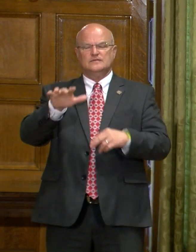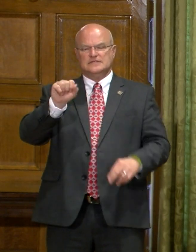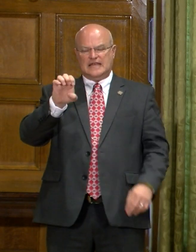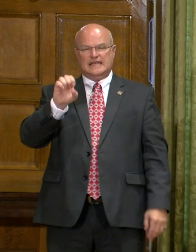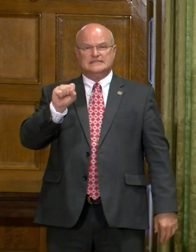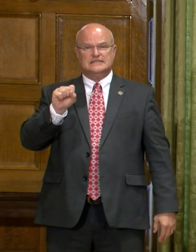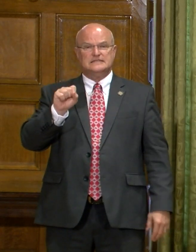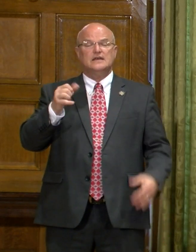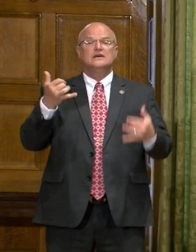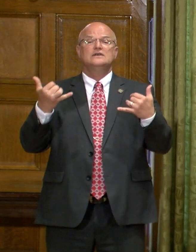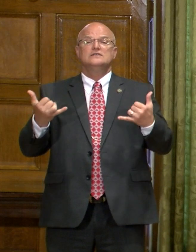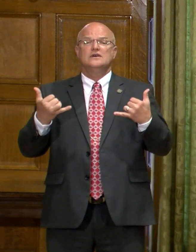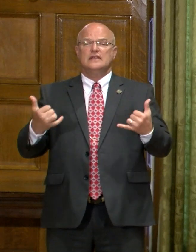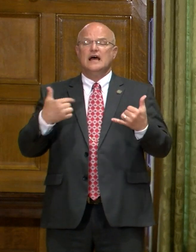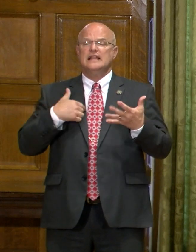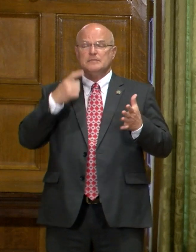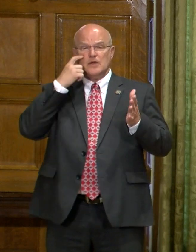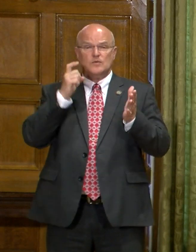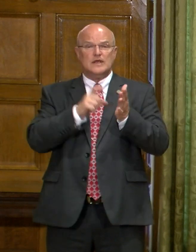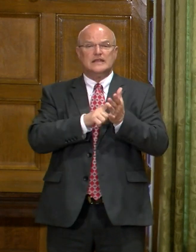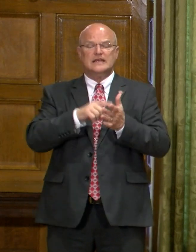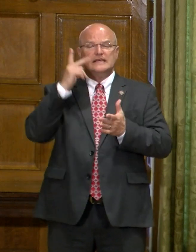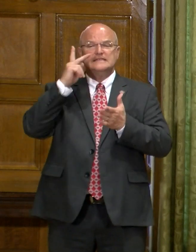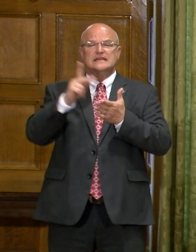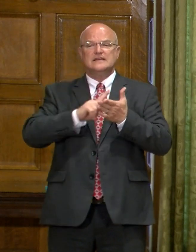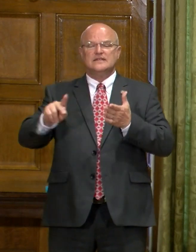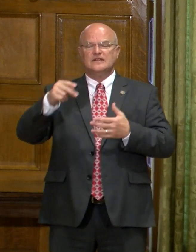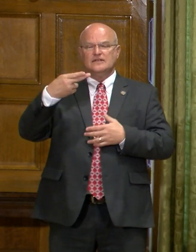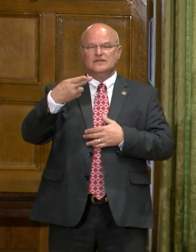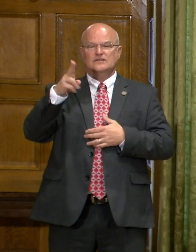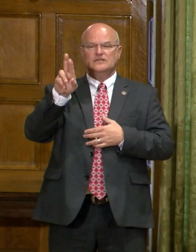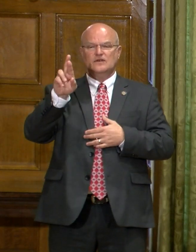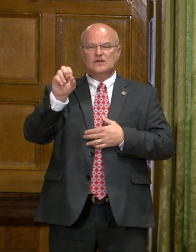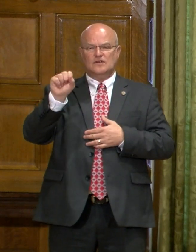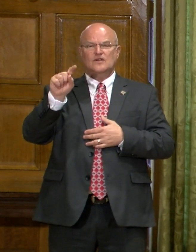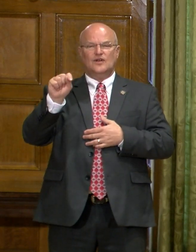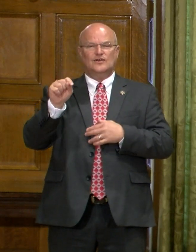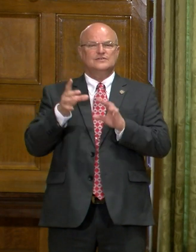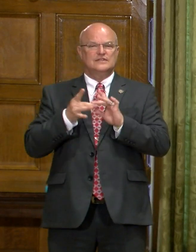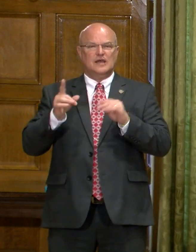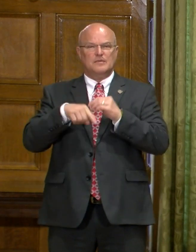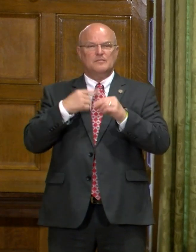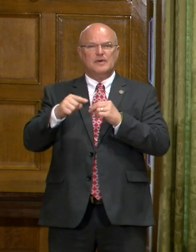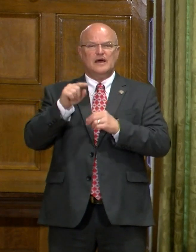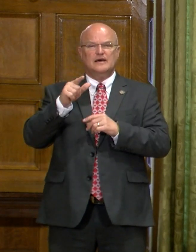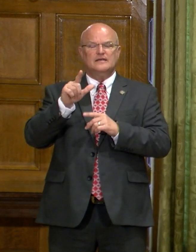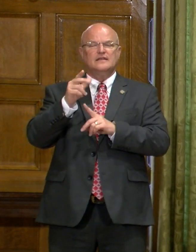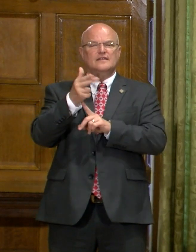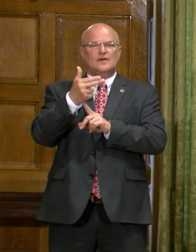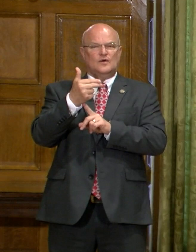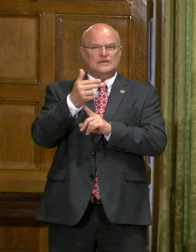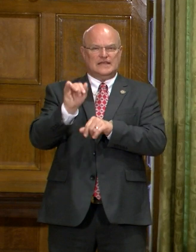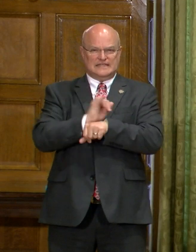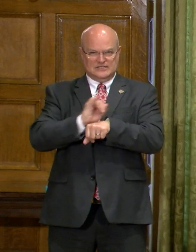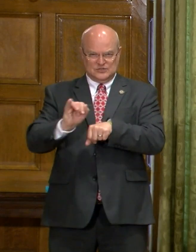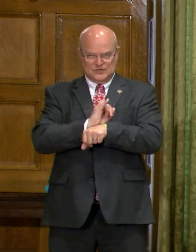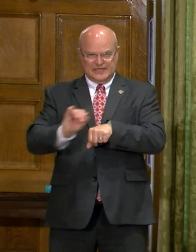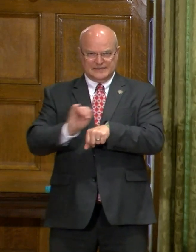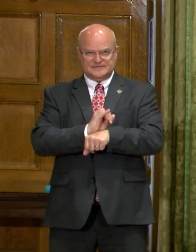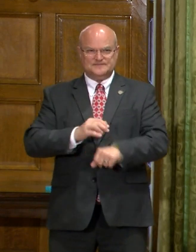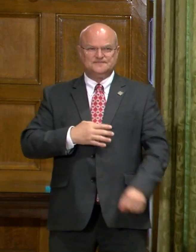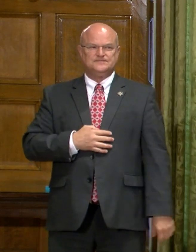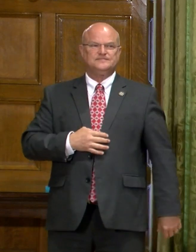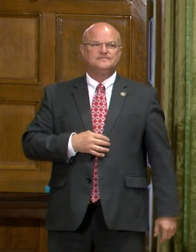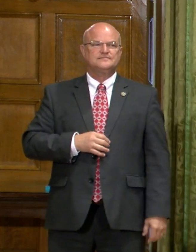cases. With that, let me recognize Secretary Hurst to make a comment about the lodging industry.